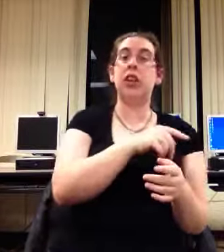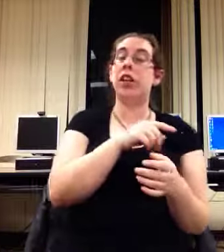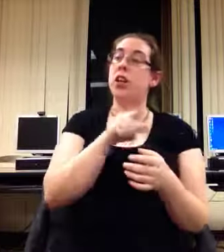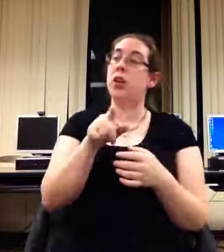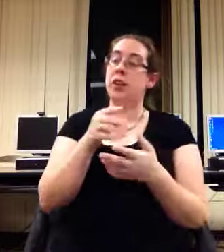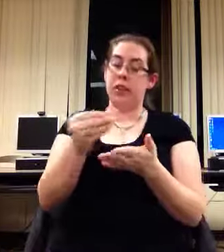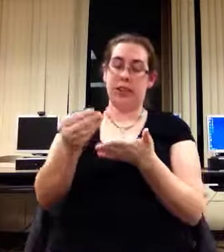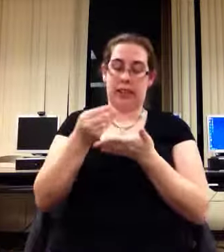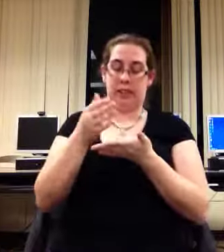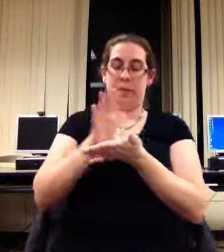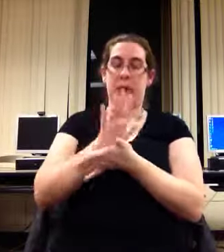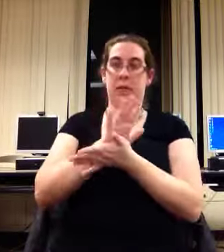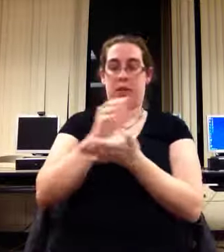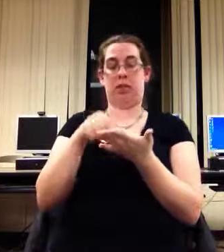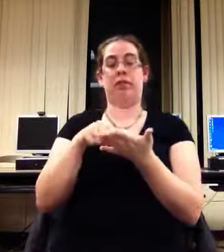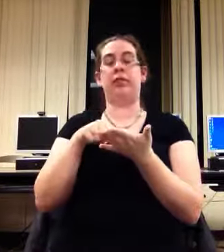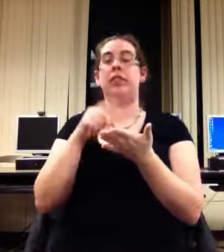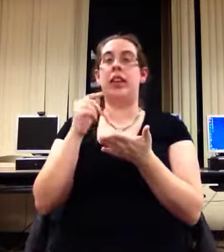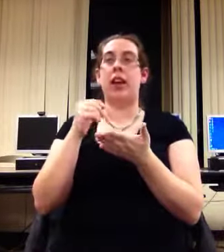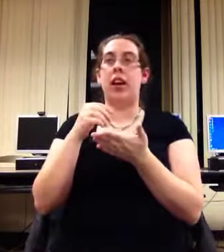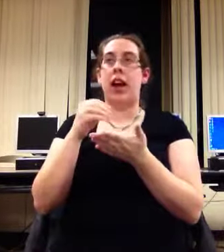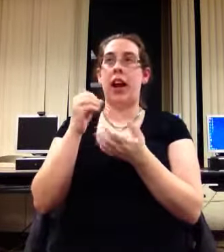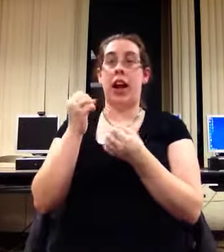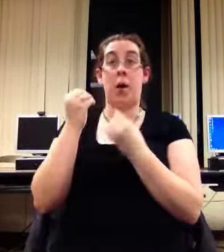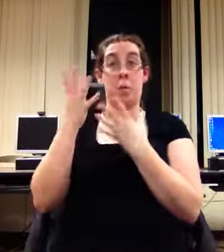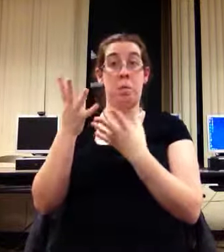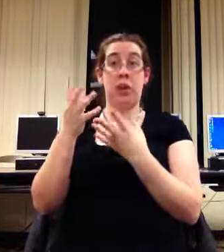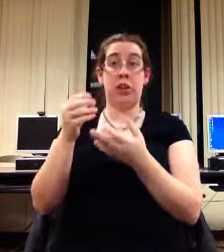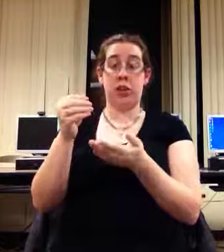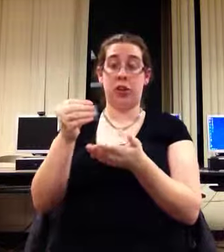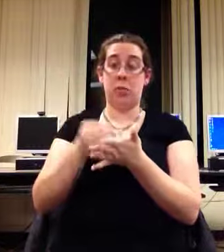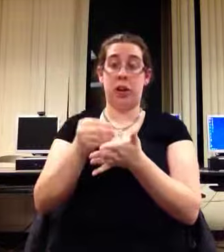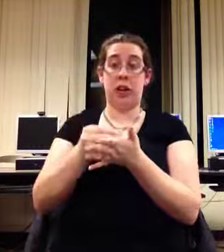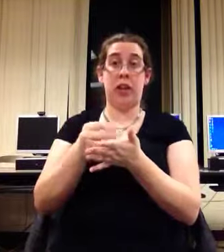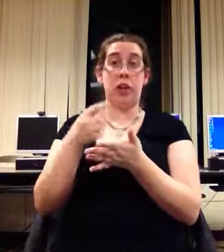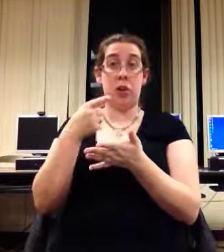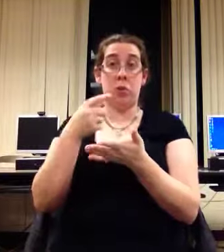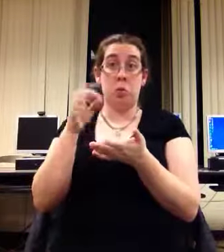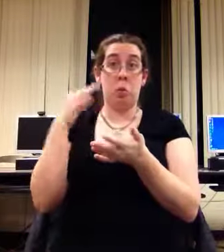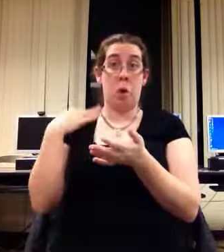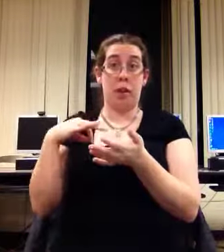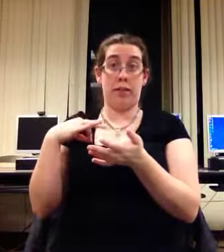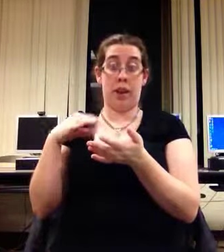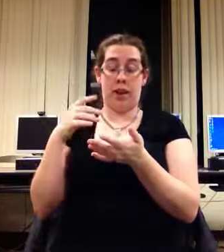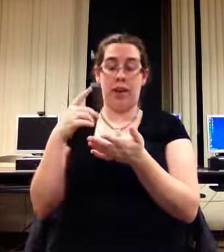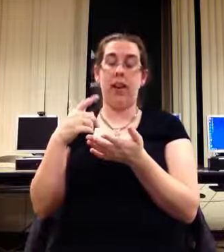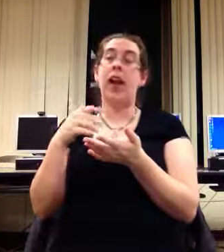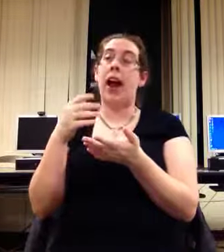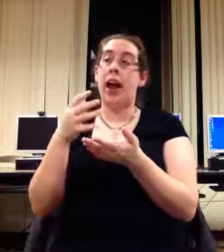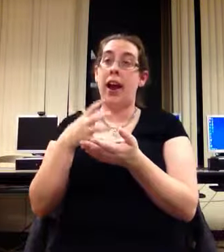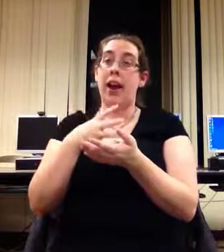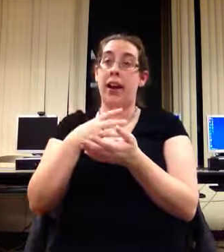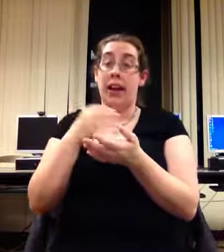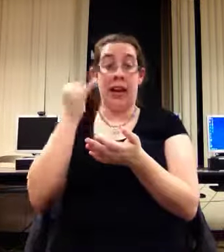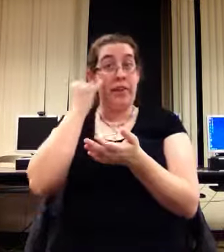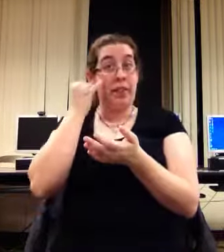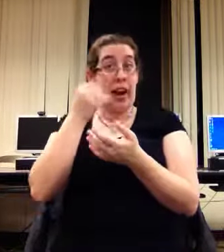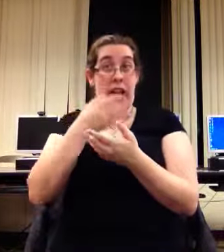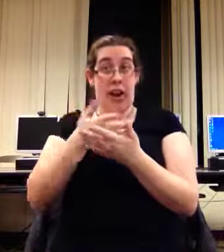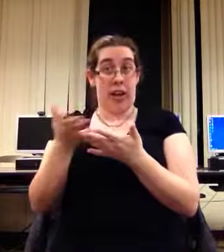qualify for. This notice also tells you if you qualify for the federal work-study program. Pay close attention